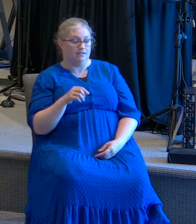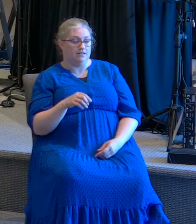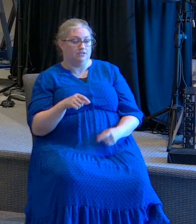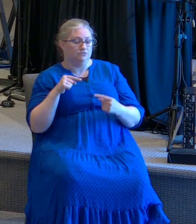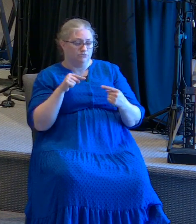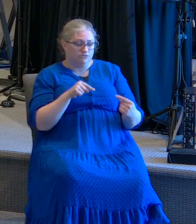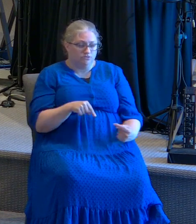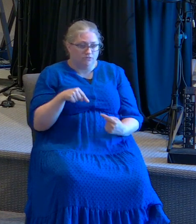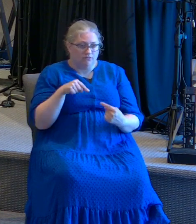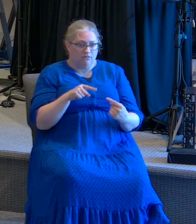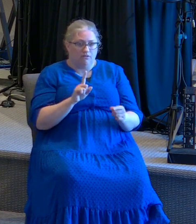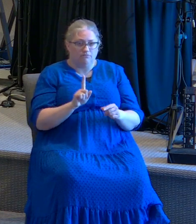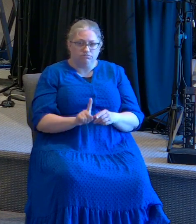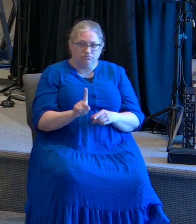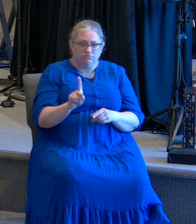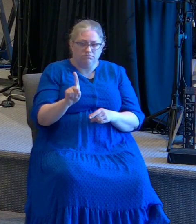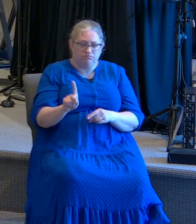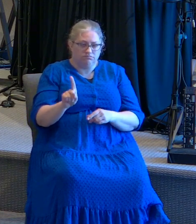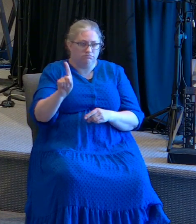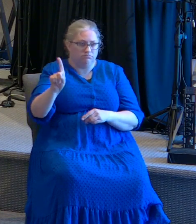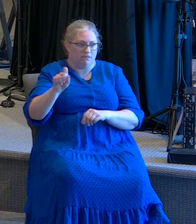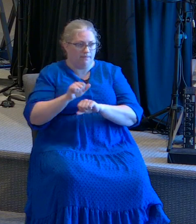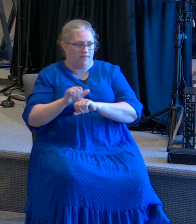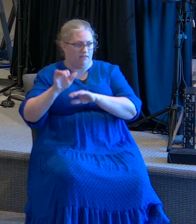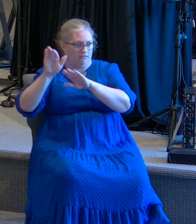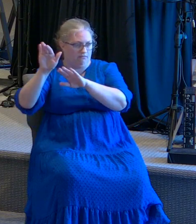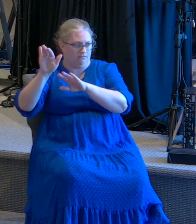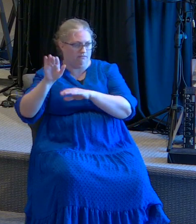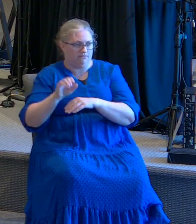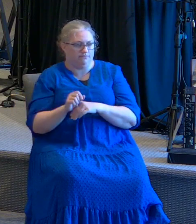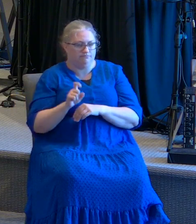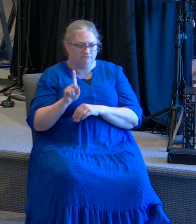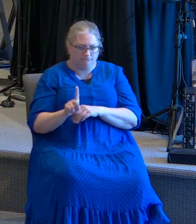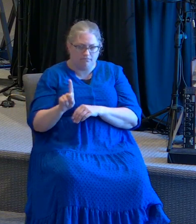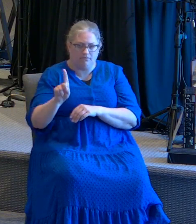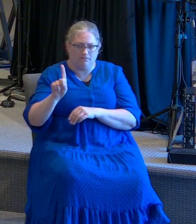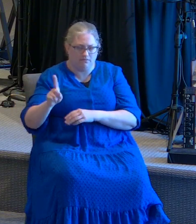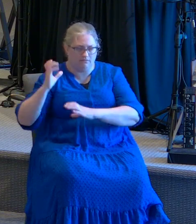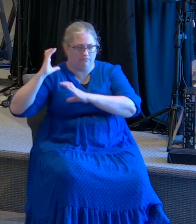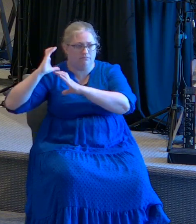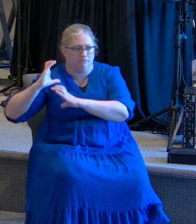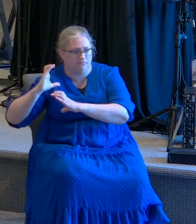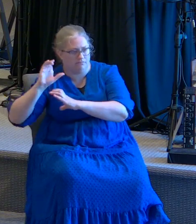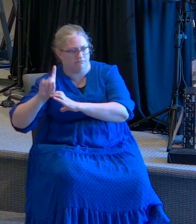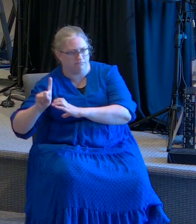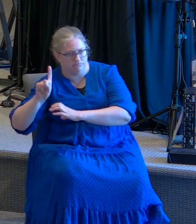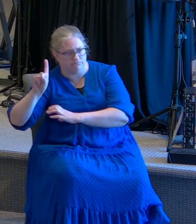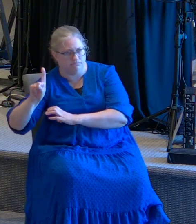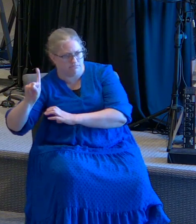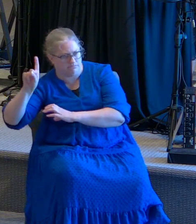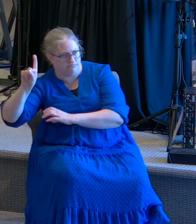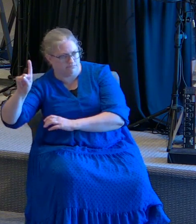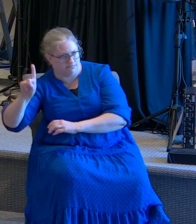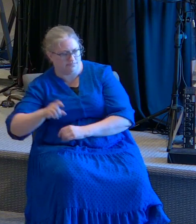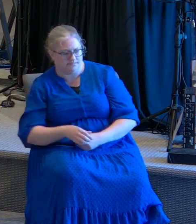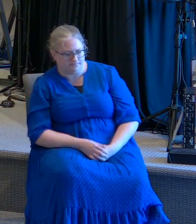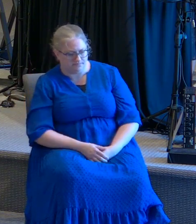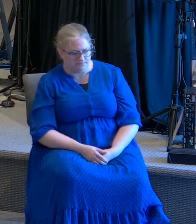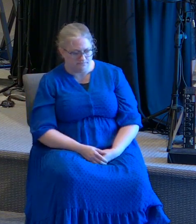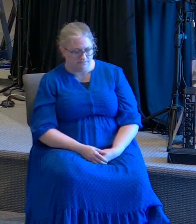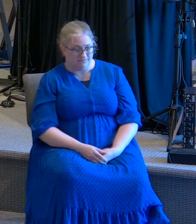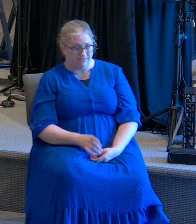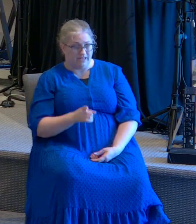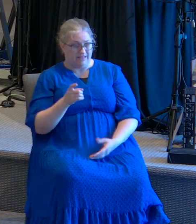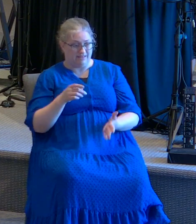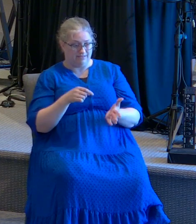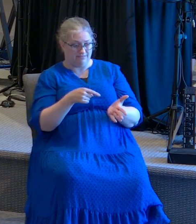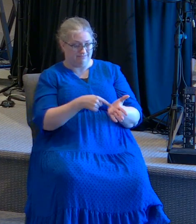as